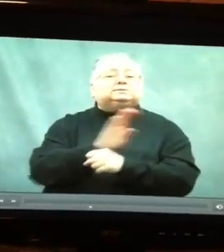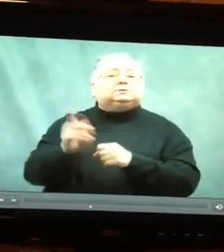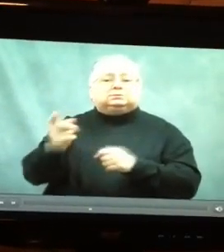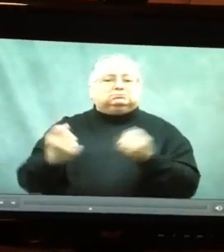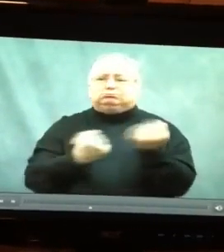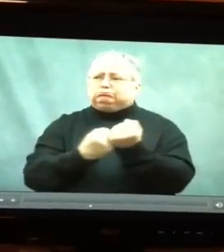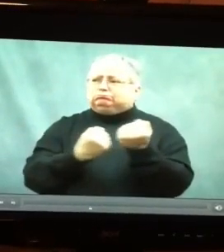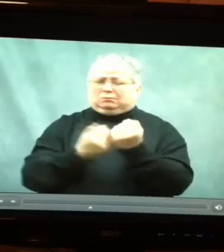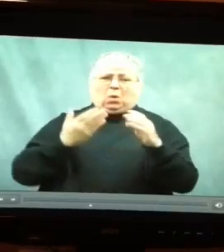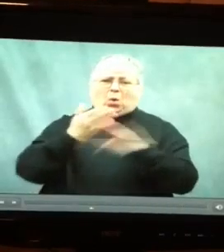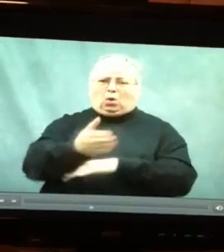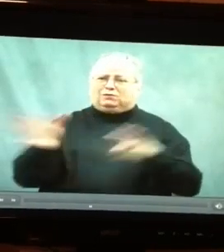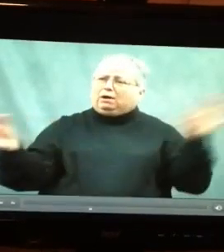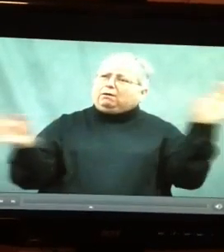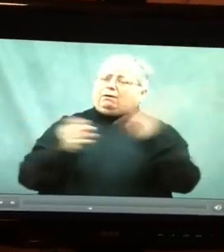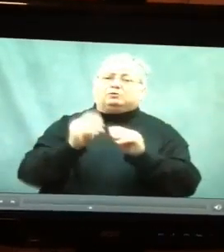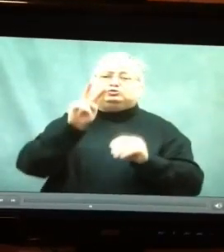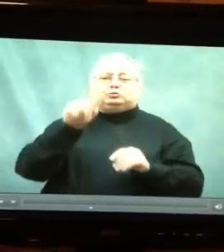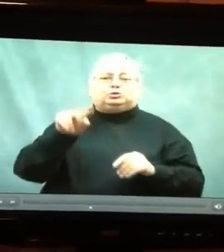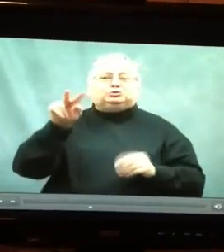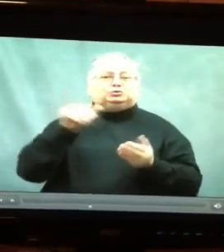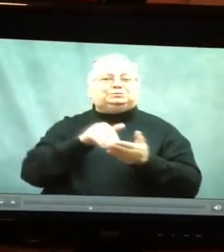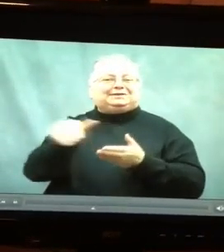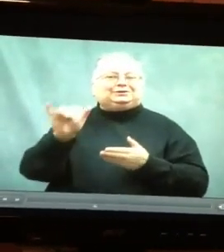$2.2 billion are lost every year due to internet piracy